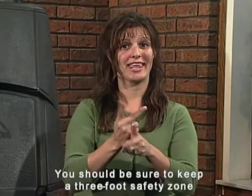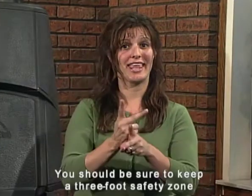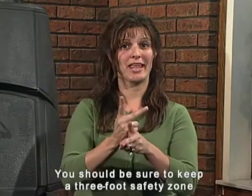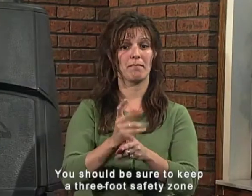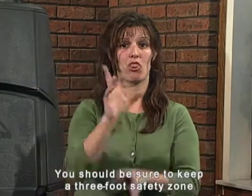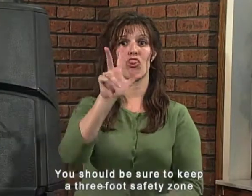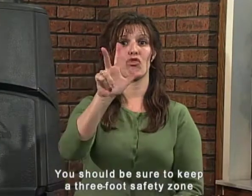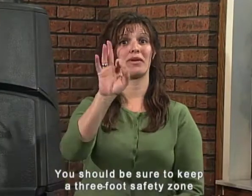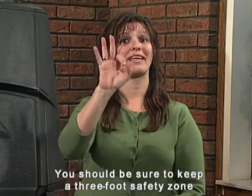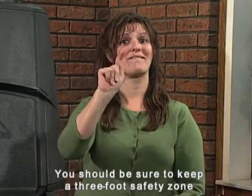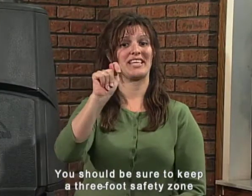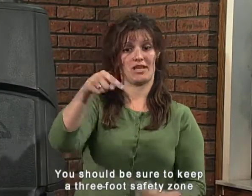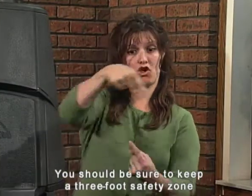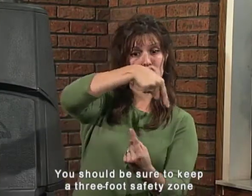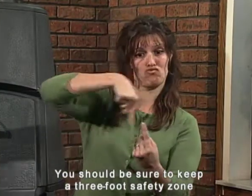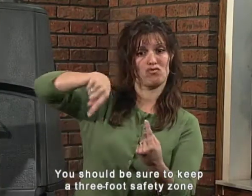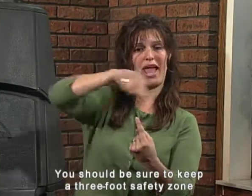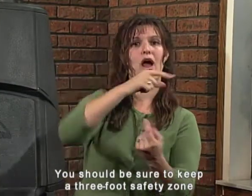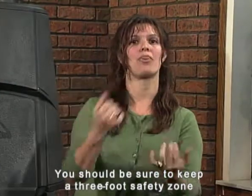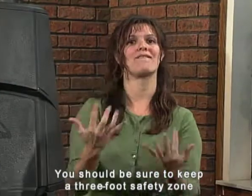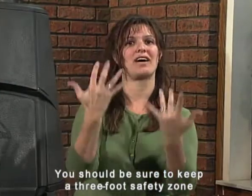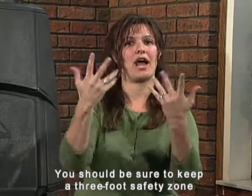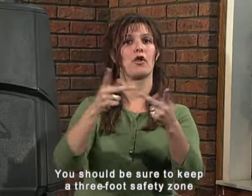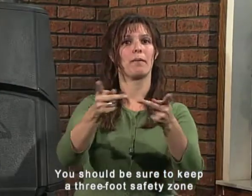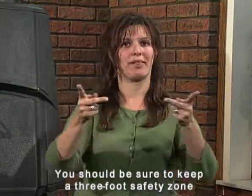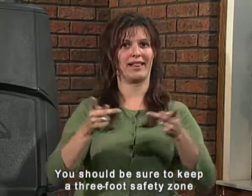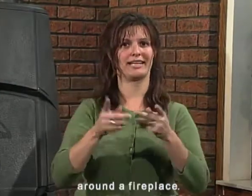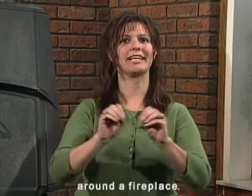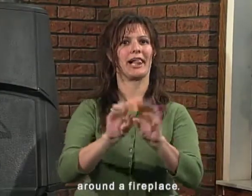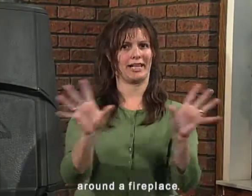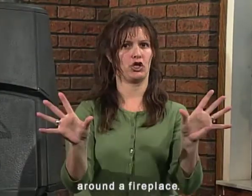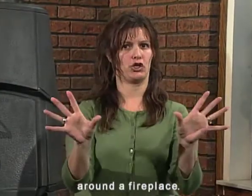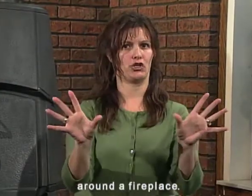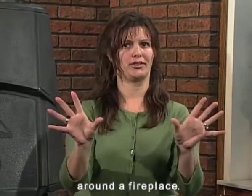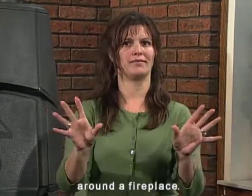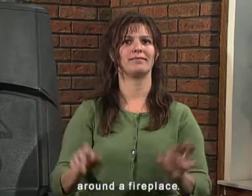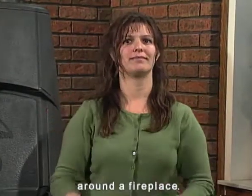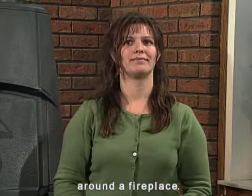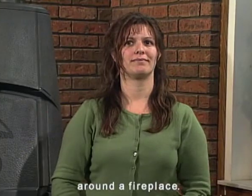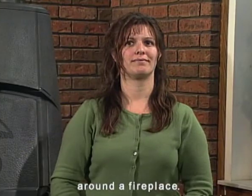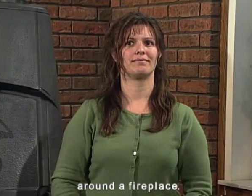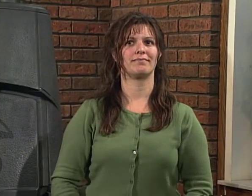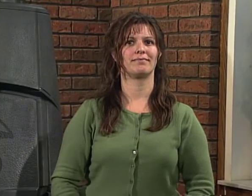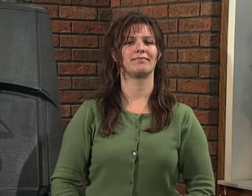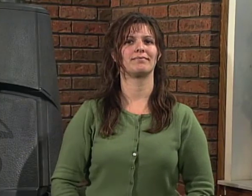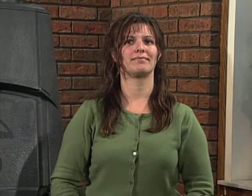You should be sure to keep a 3-foot safety zone around a fireplace.